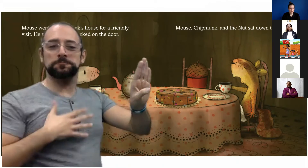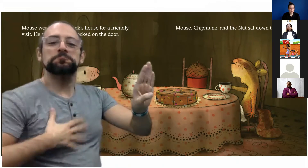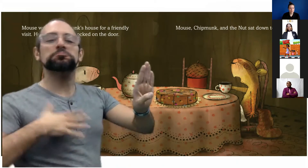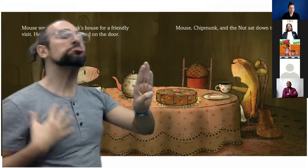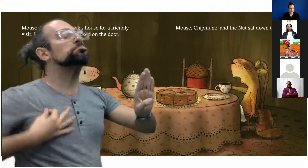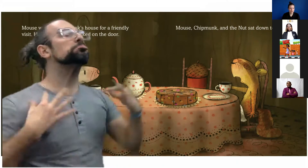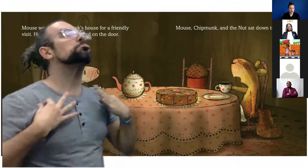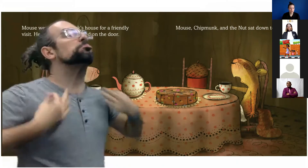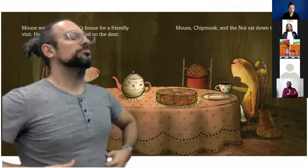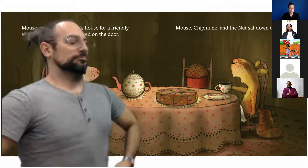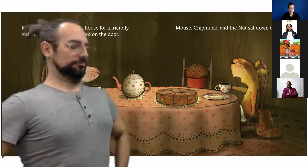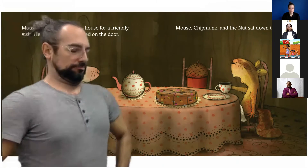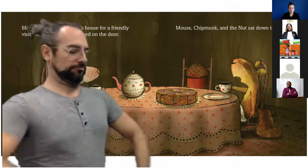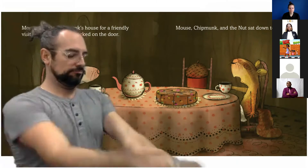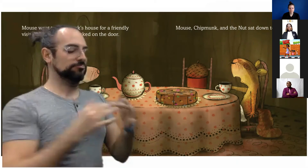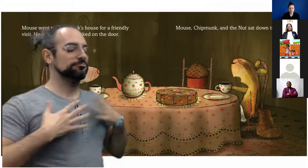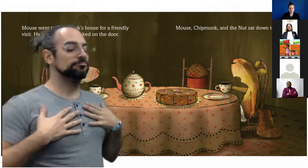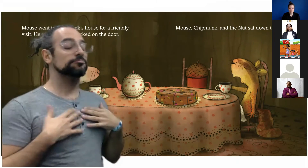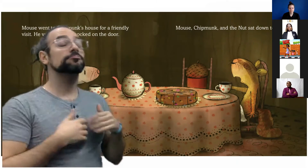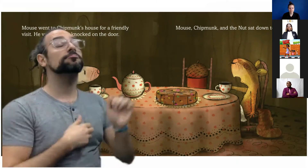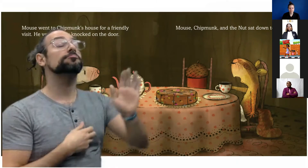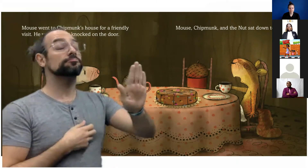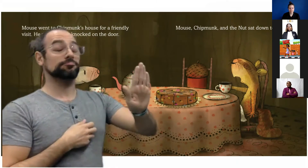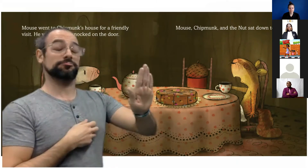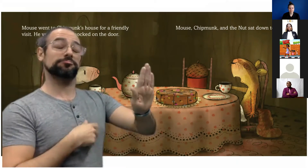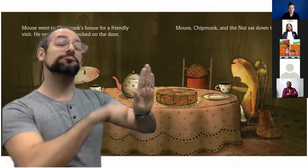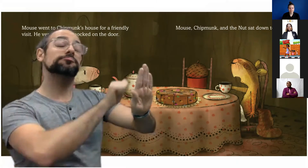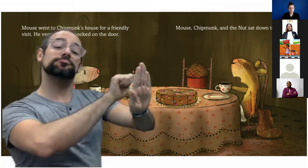He very politely knocked on the door.